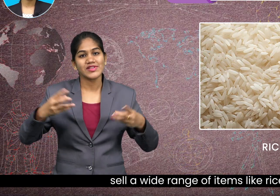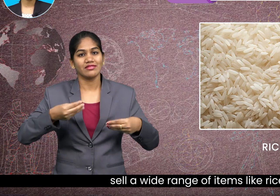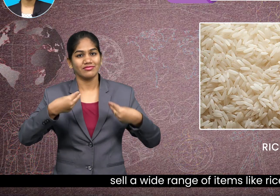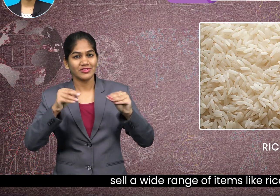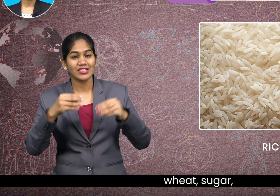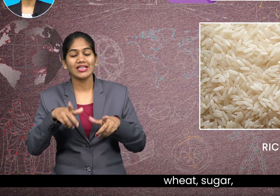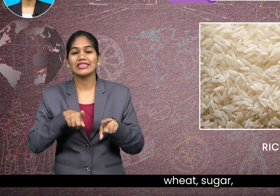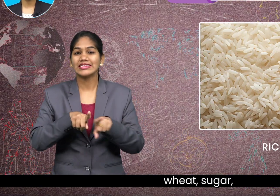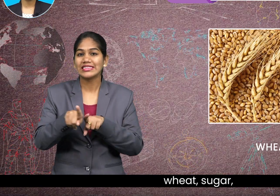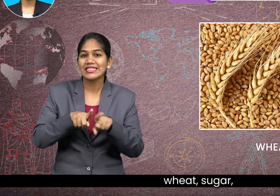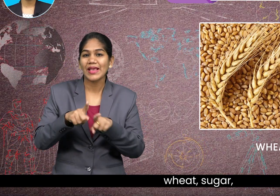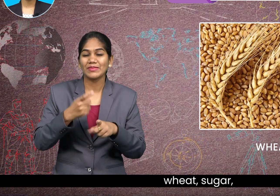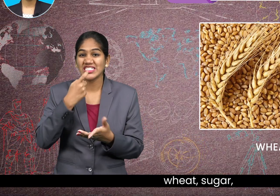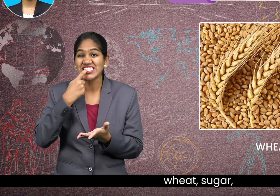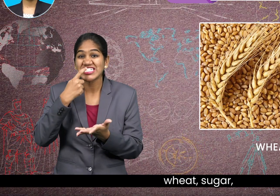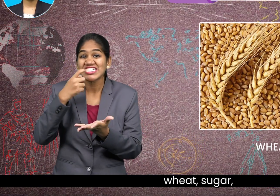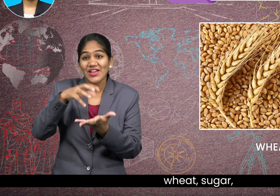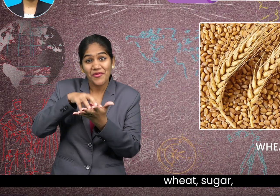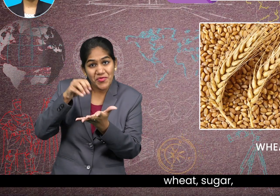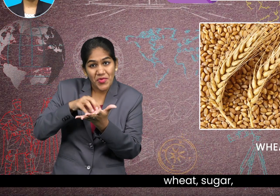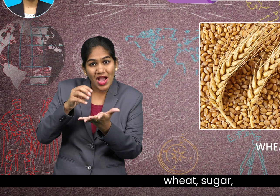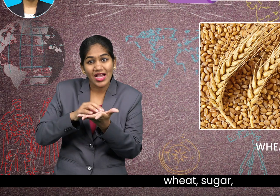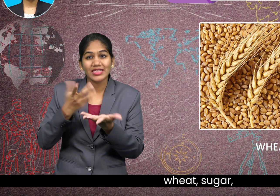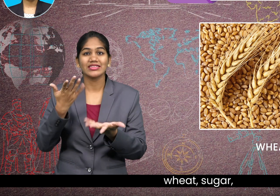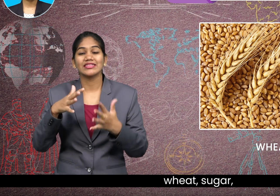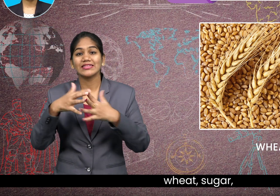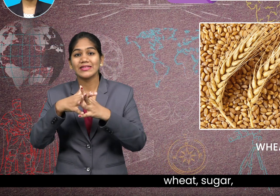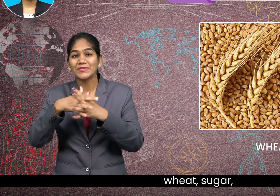rice, wheat,